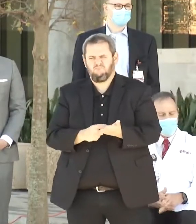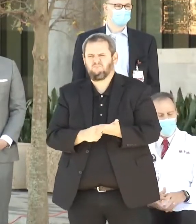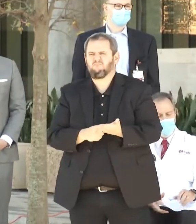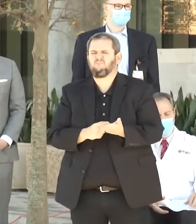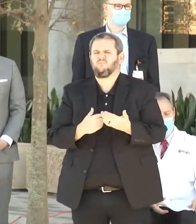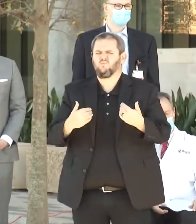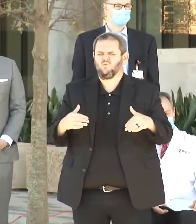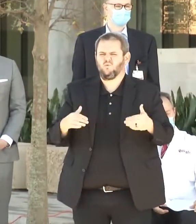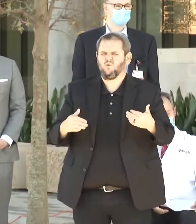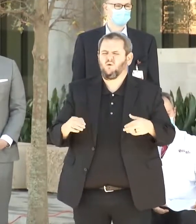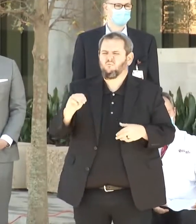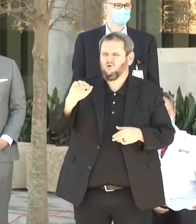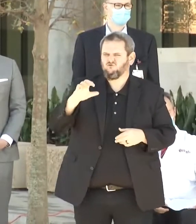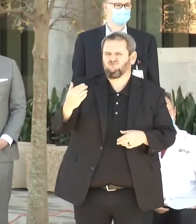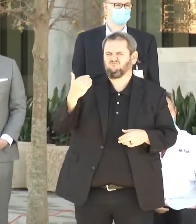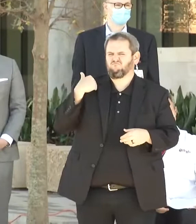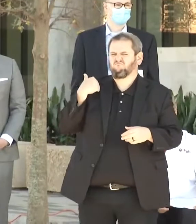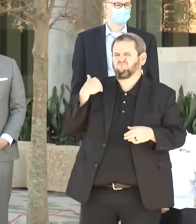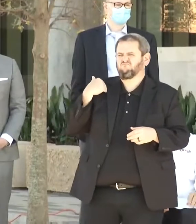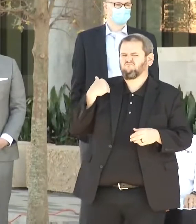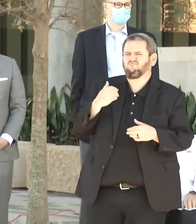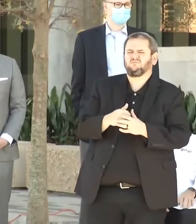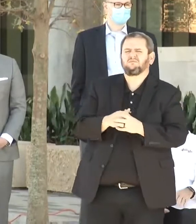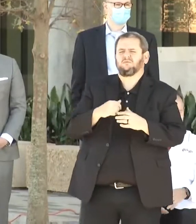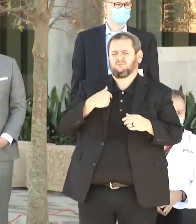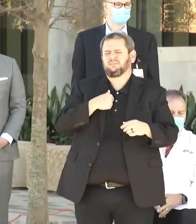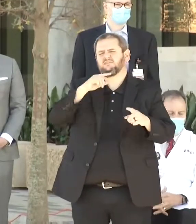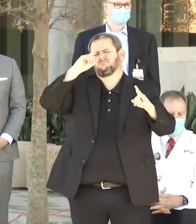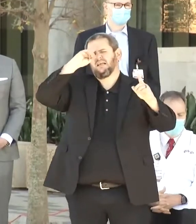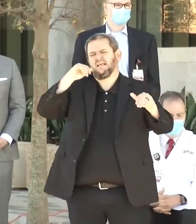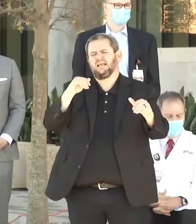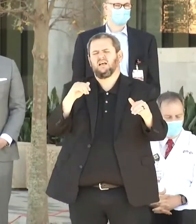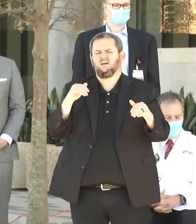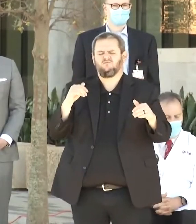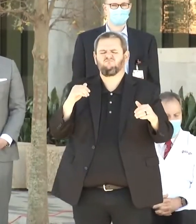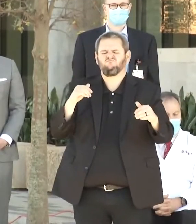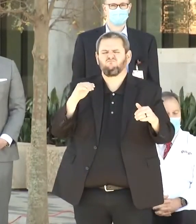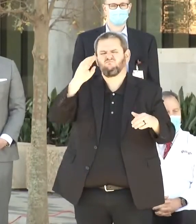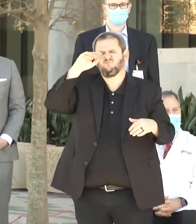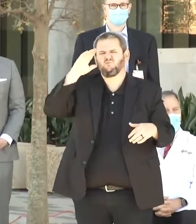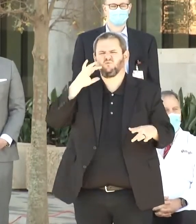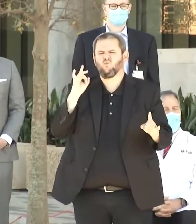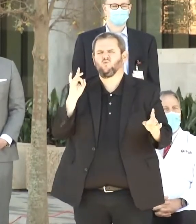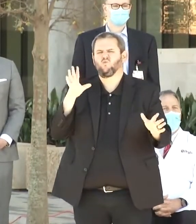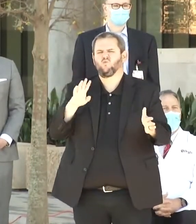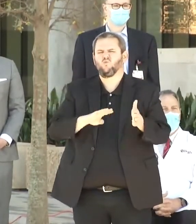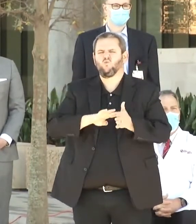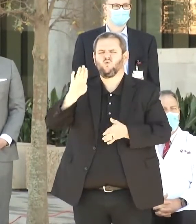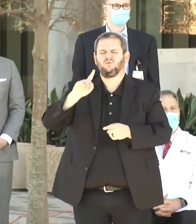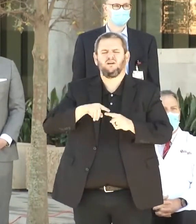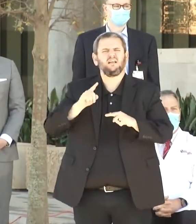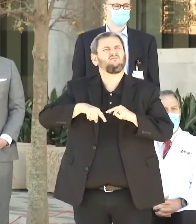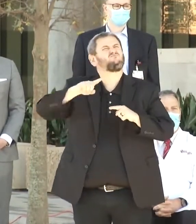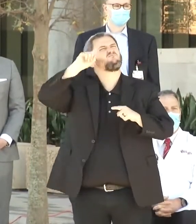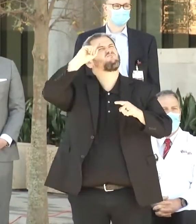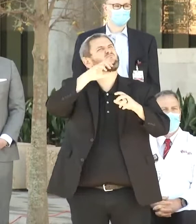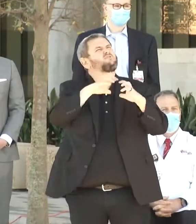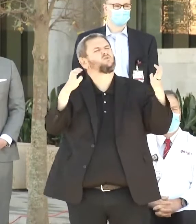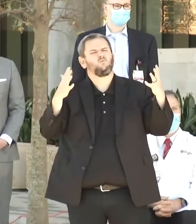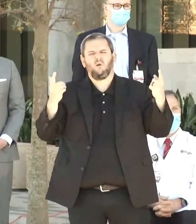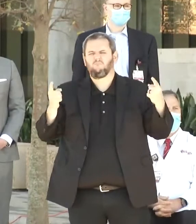anticipated the magnitude nor the complexity of this pandemic, but we knew that this was something that none of